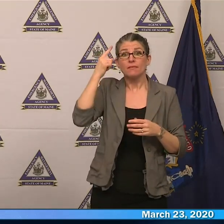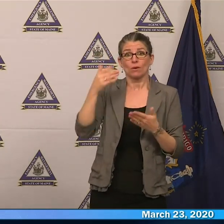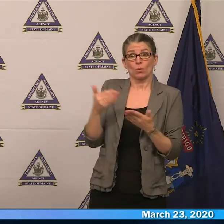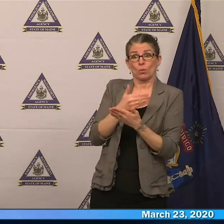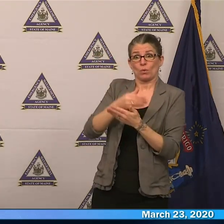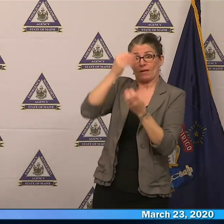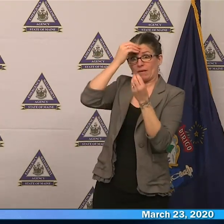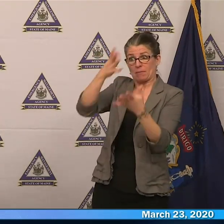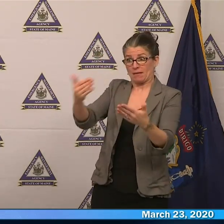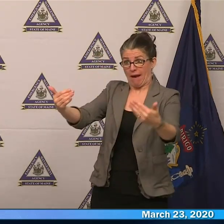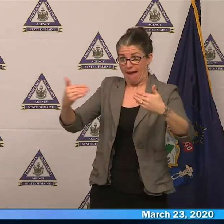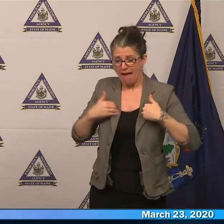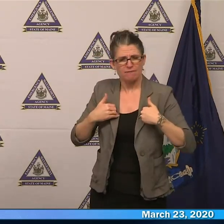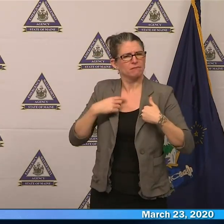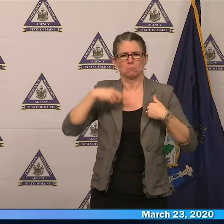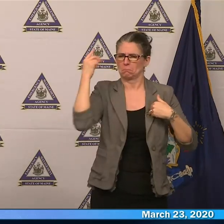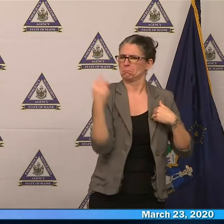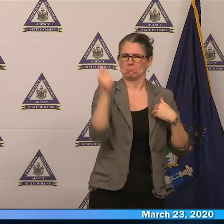everybody.